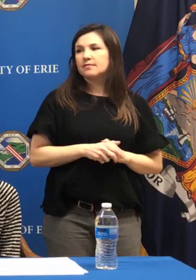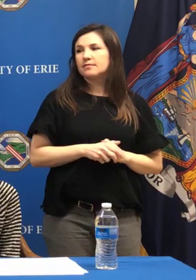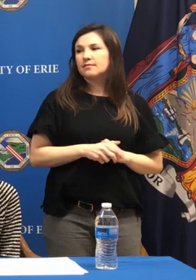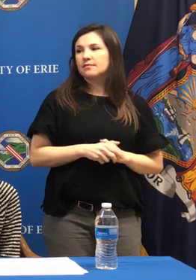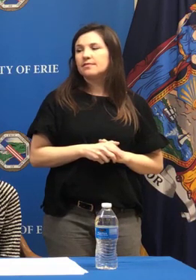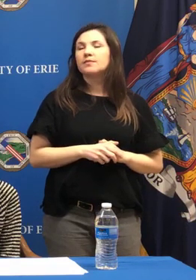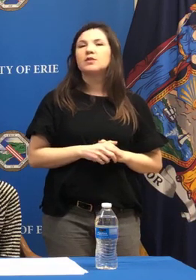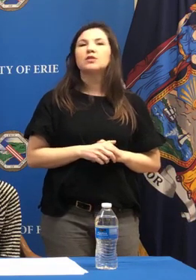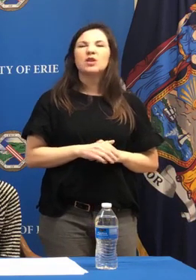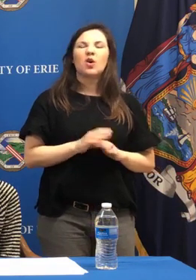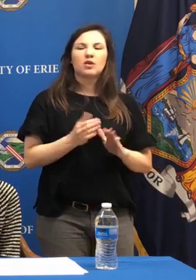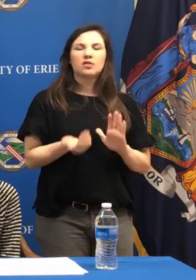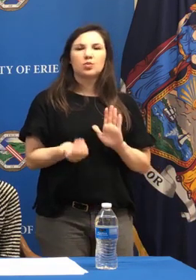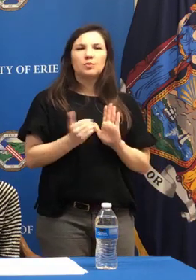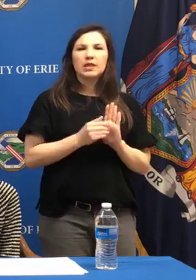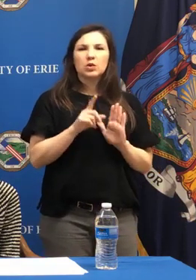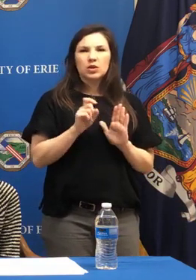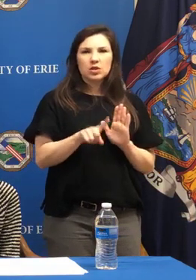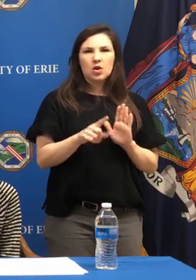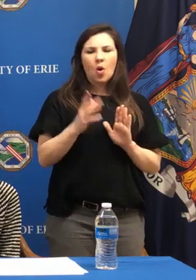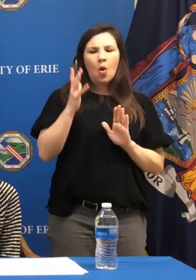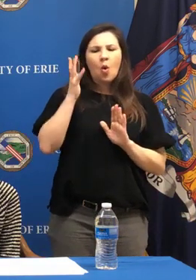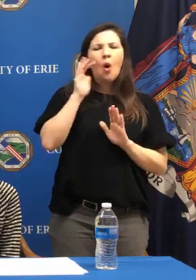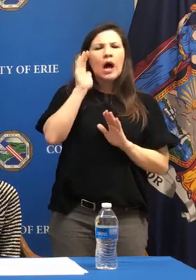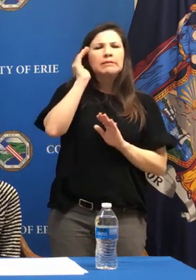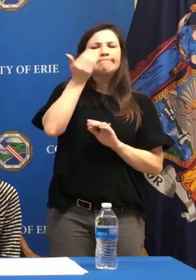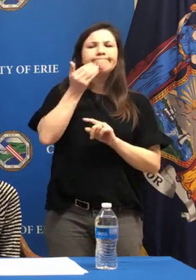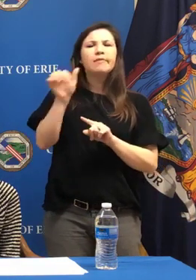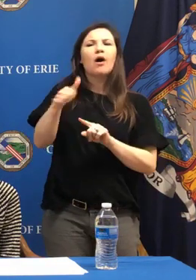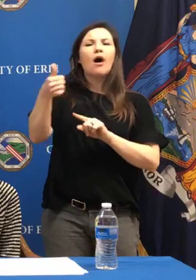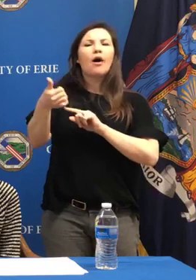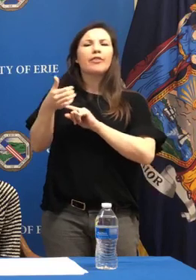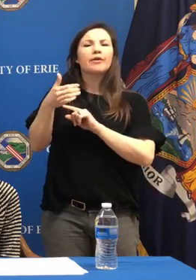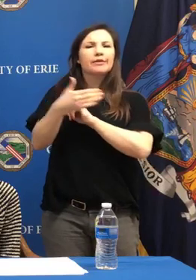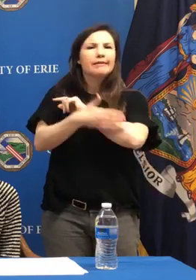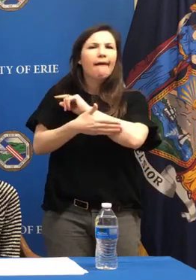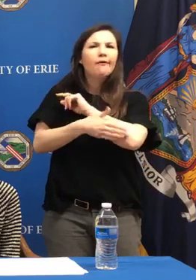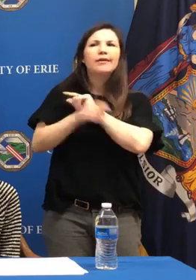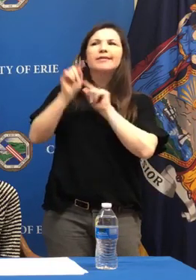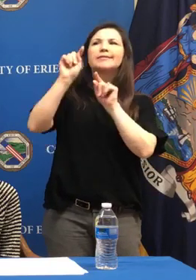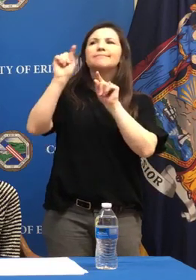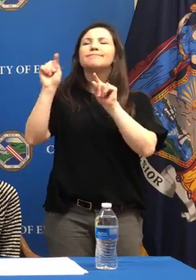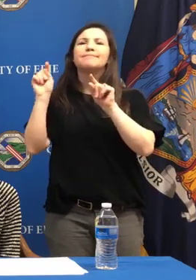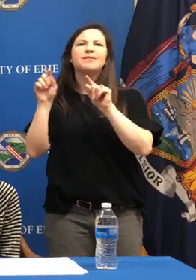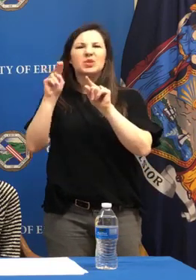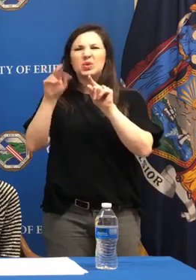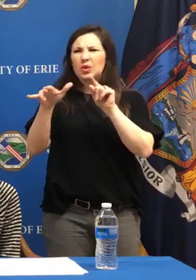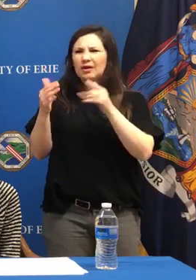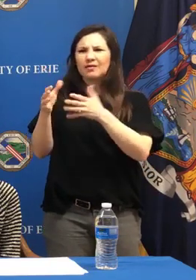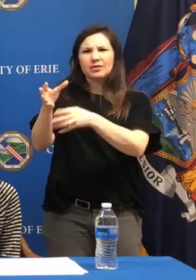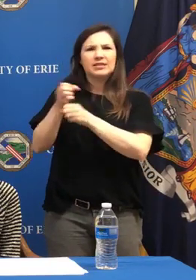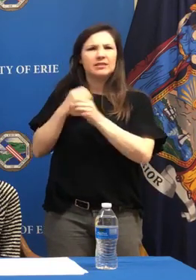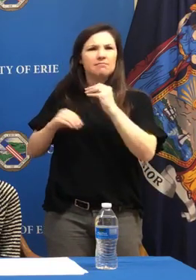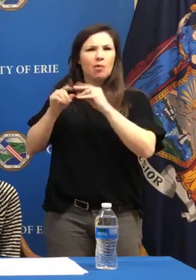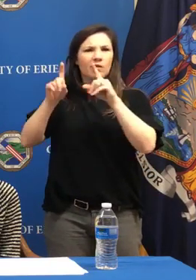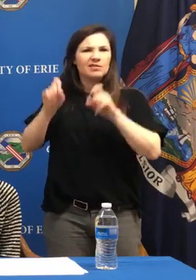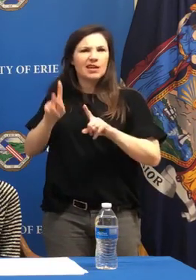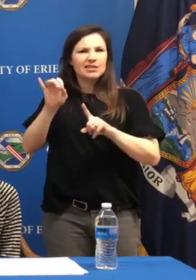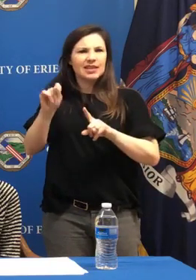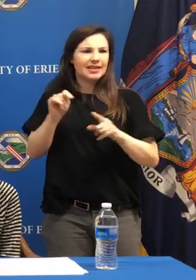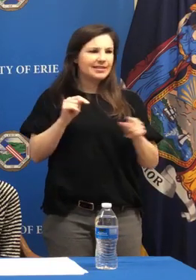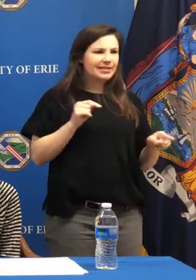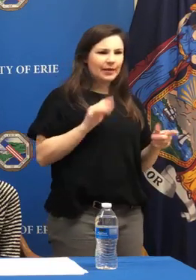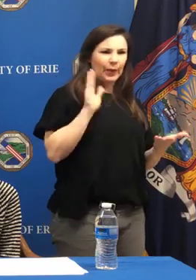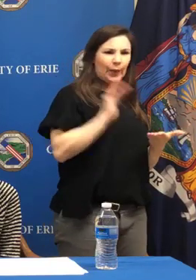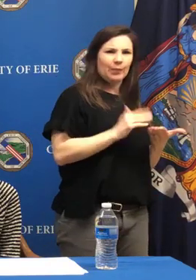Okay. The question was, why does it appear that other counties in upstate New York have received more test kits? We believe some